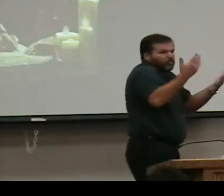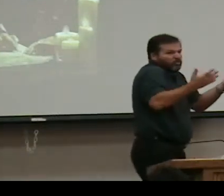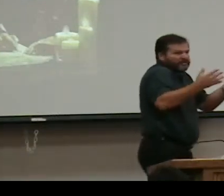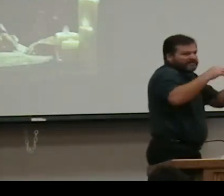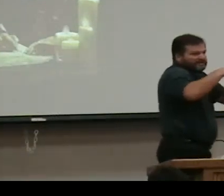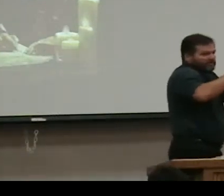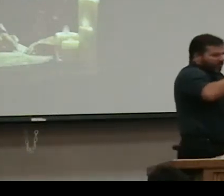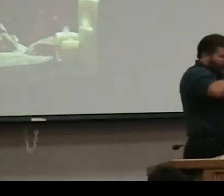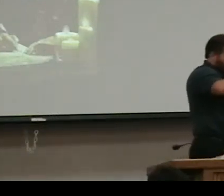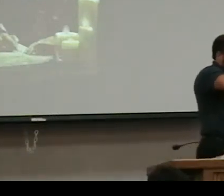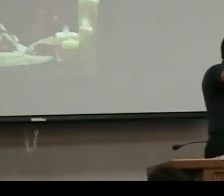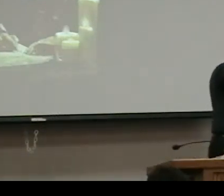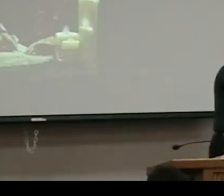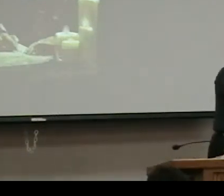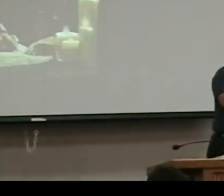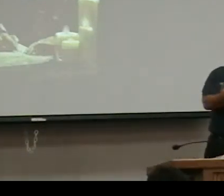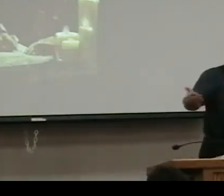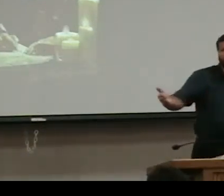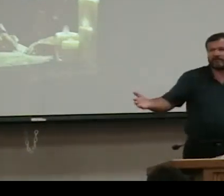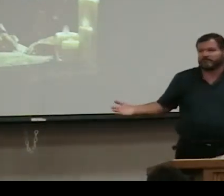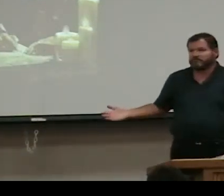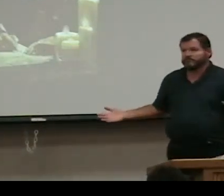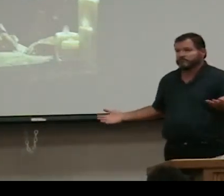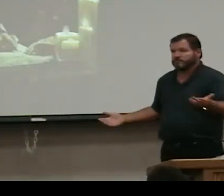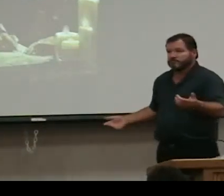you want to say? It's in all these things.